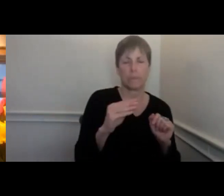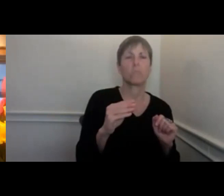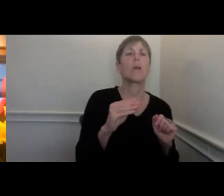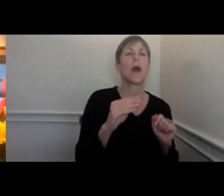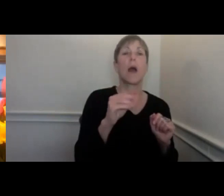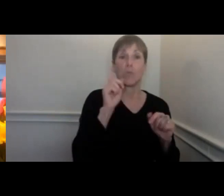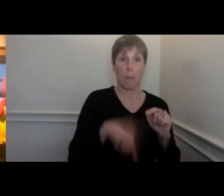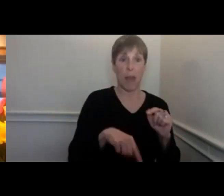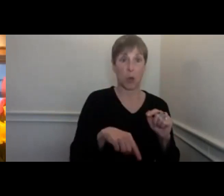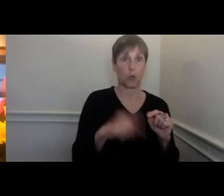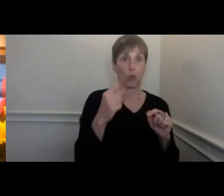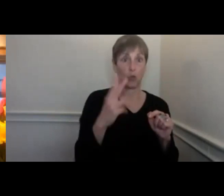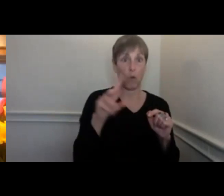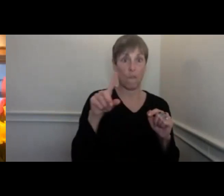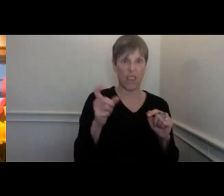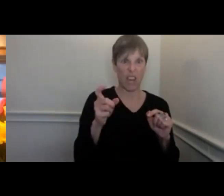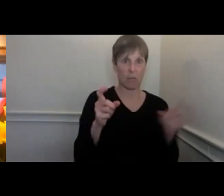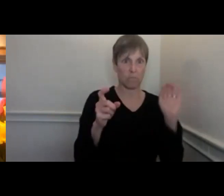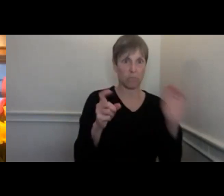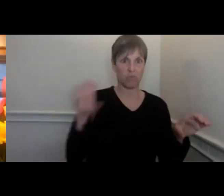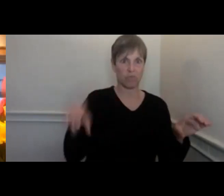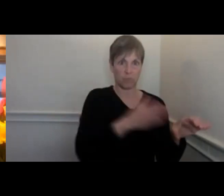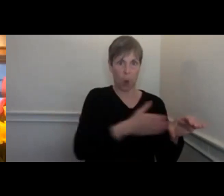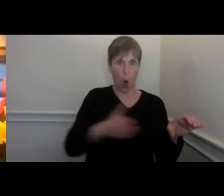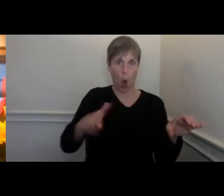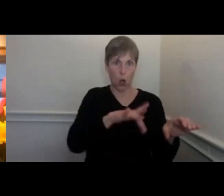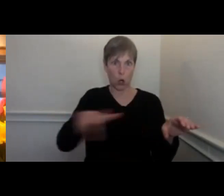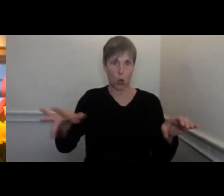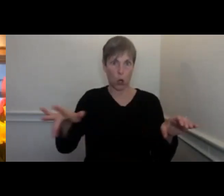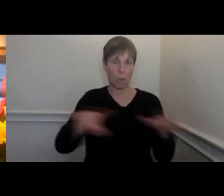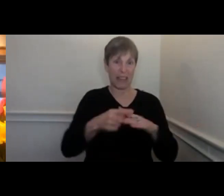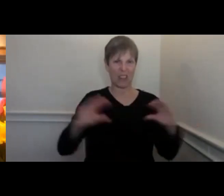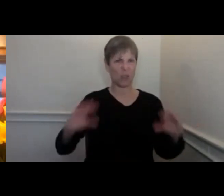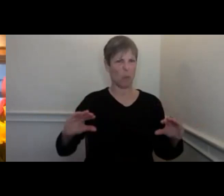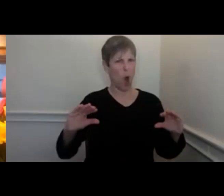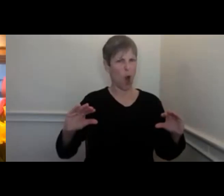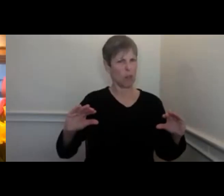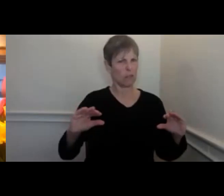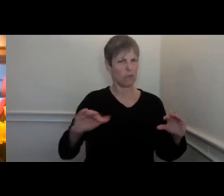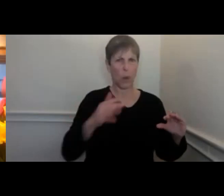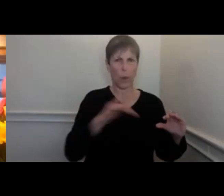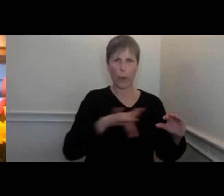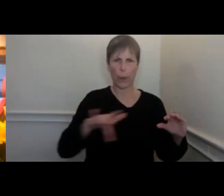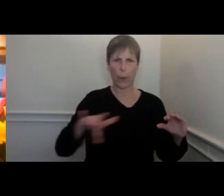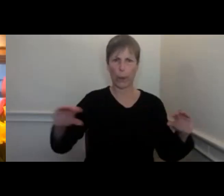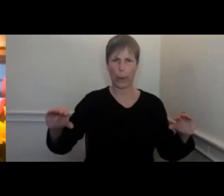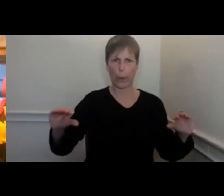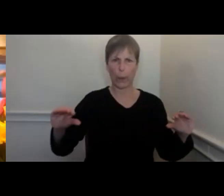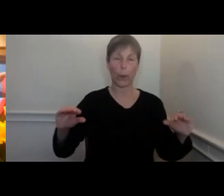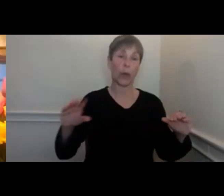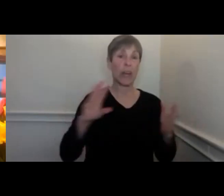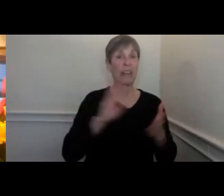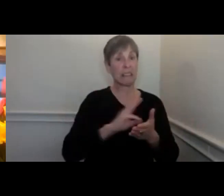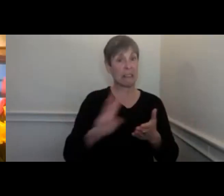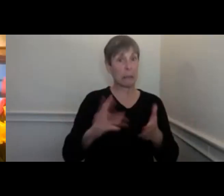our plants. So initially, you know, of course those plants are pretty small. So for the first 6 weeks, as those tomatoes are growing